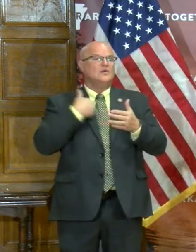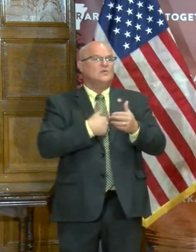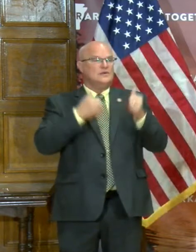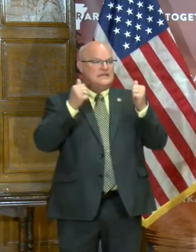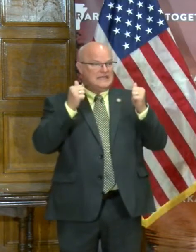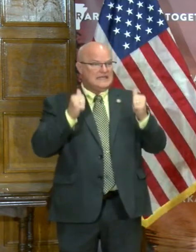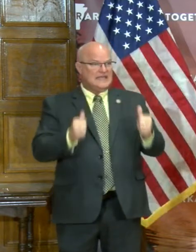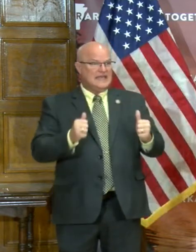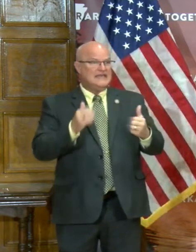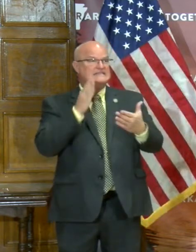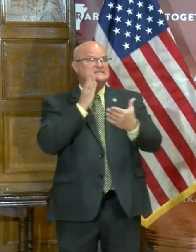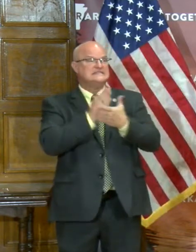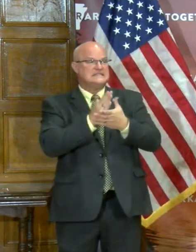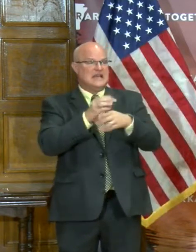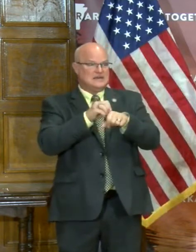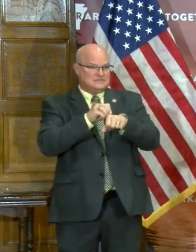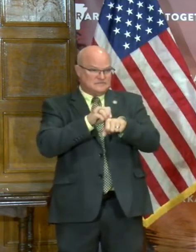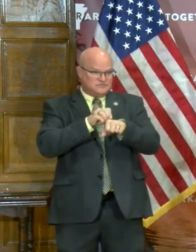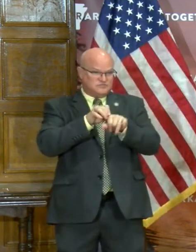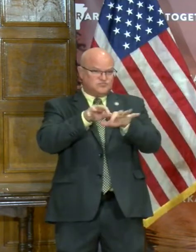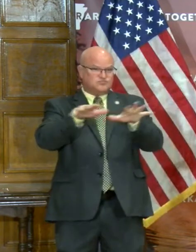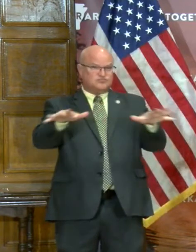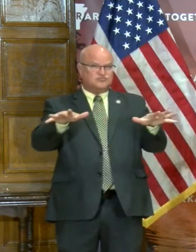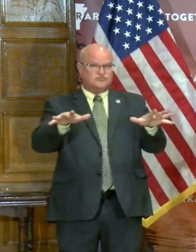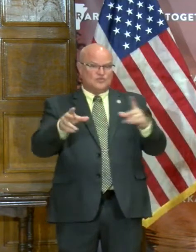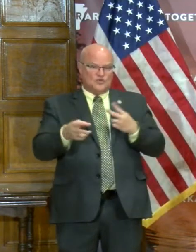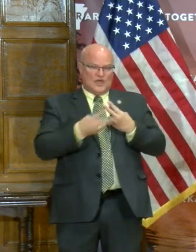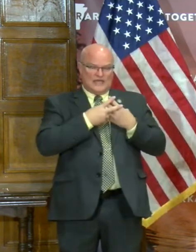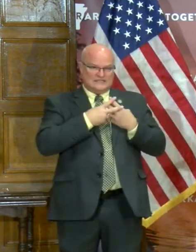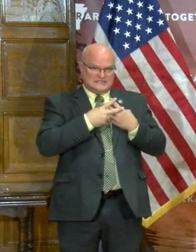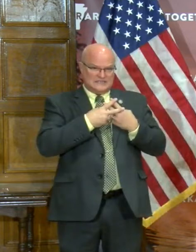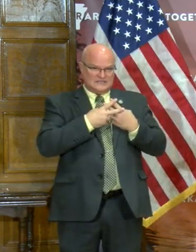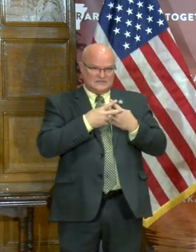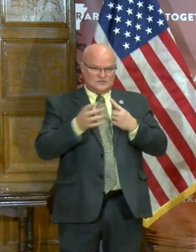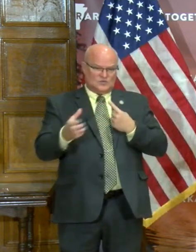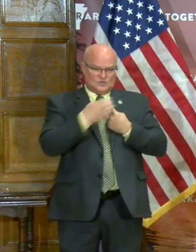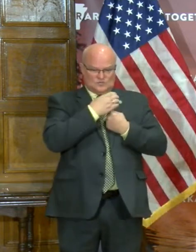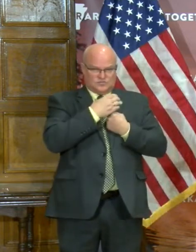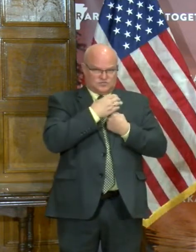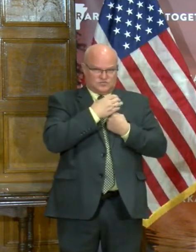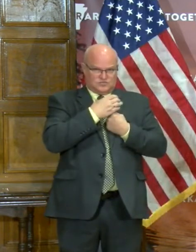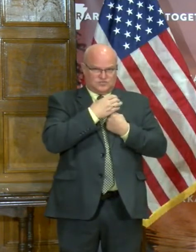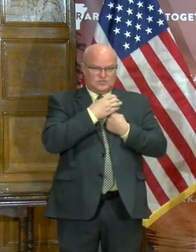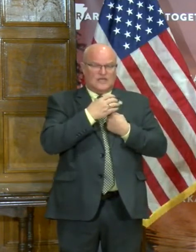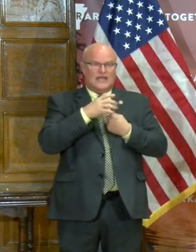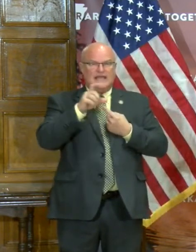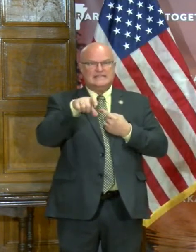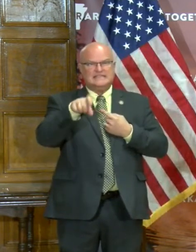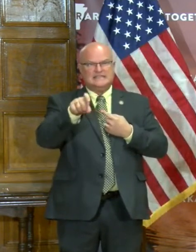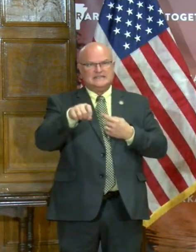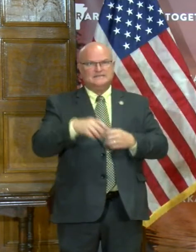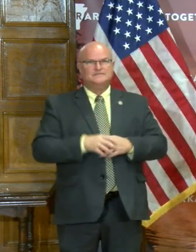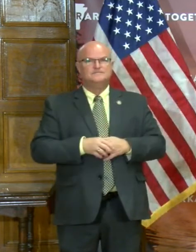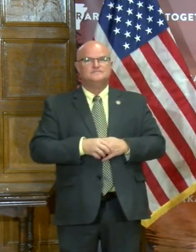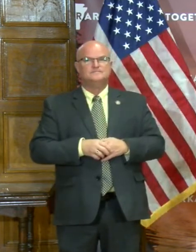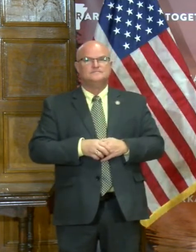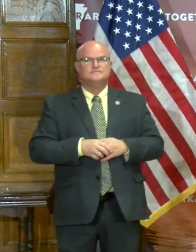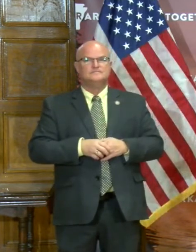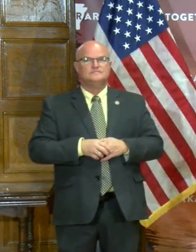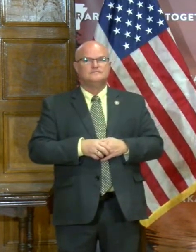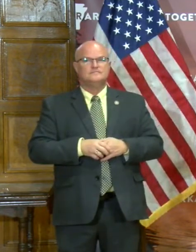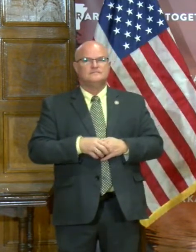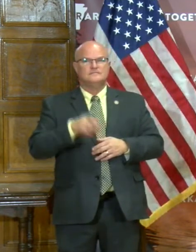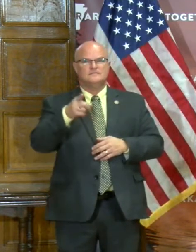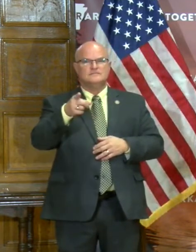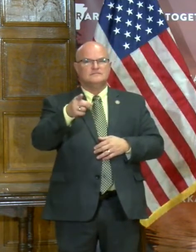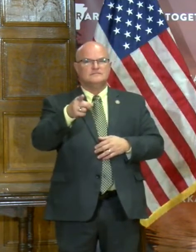can stop that spread through isolation and quarantining as need be. And